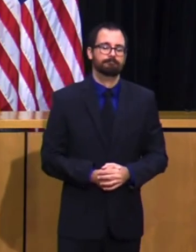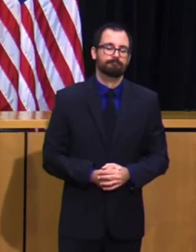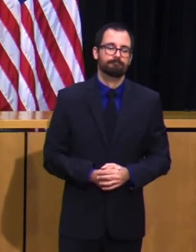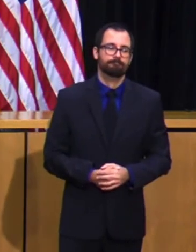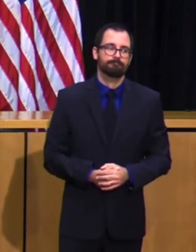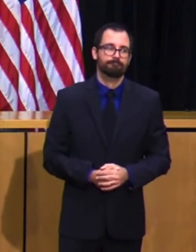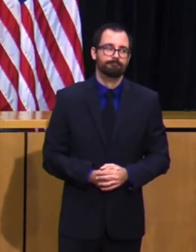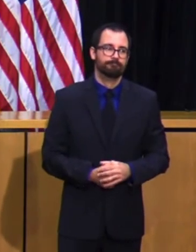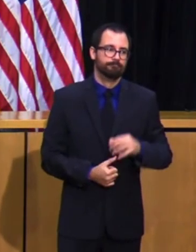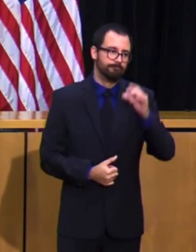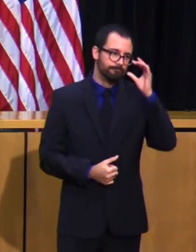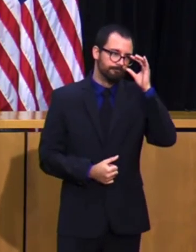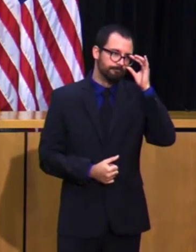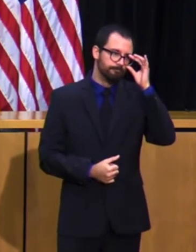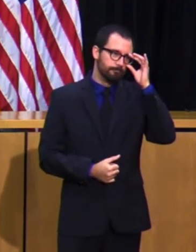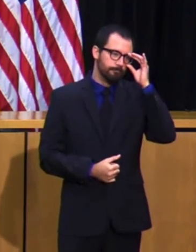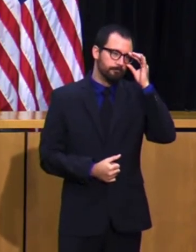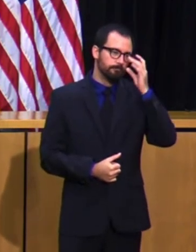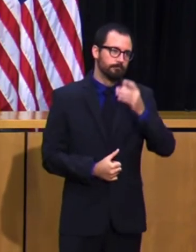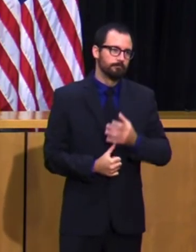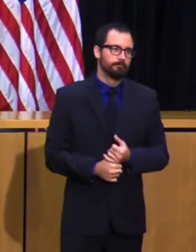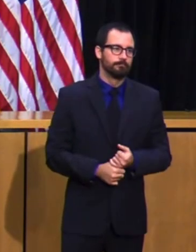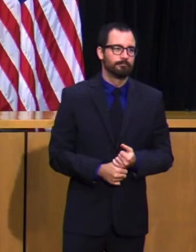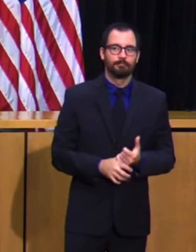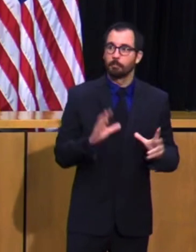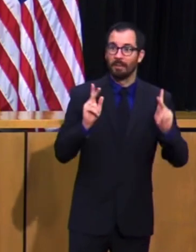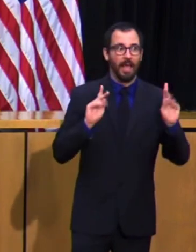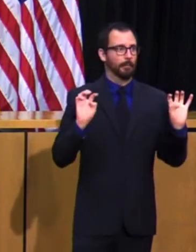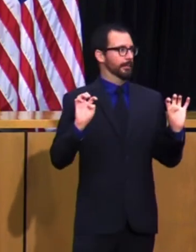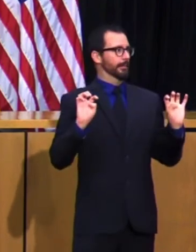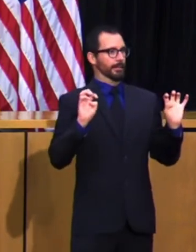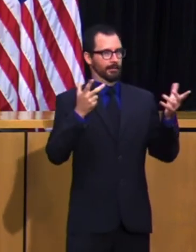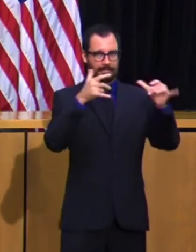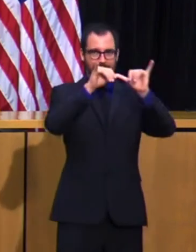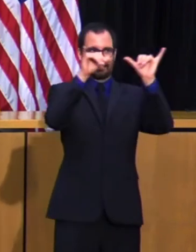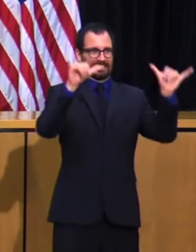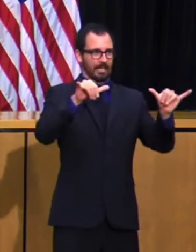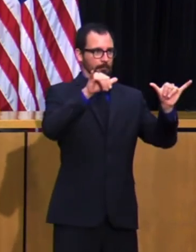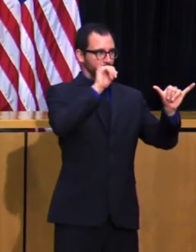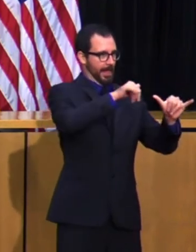they are very much up in the air with respect to what their benefits are going to be going forward until those folks act.